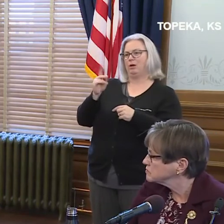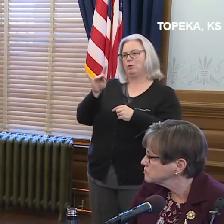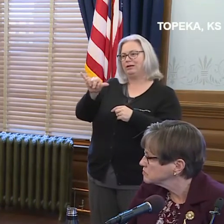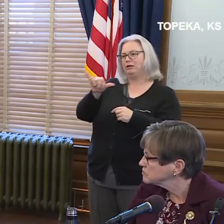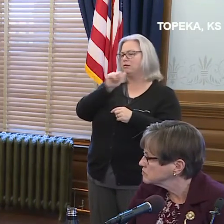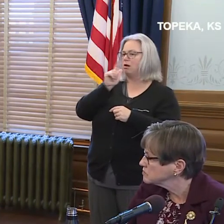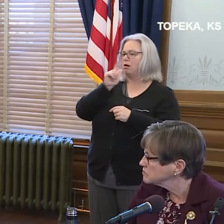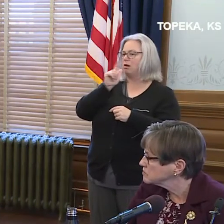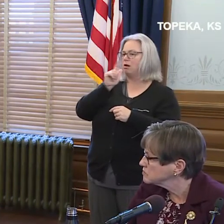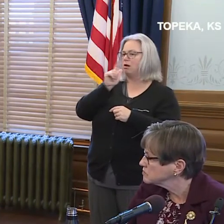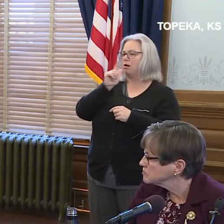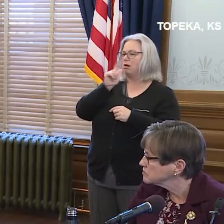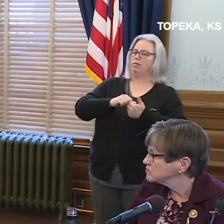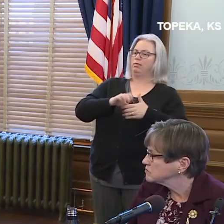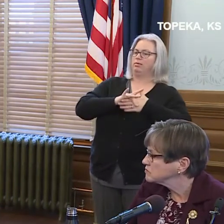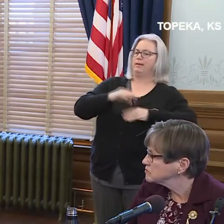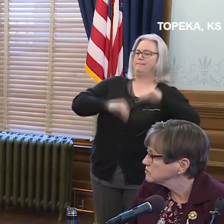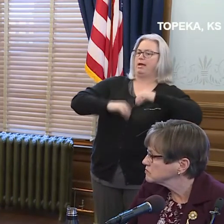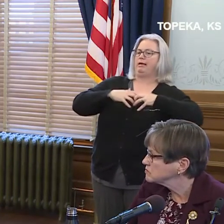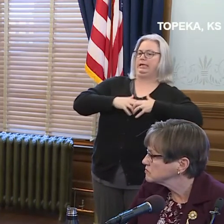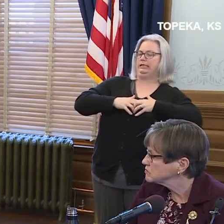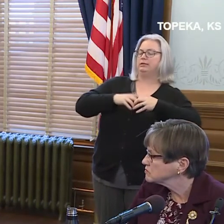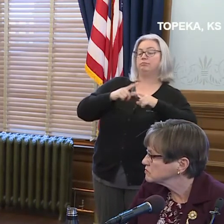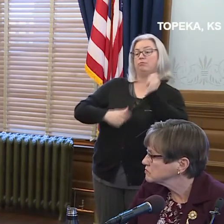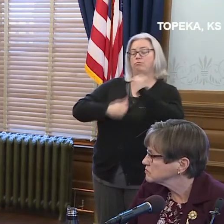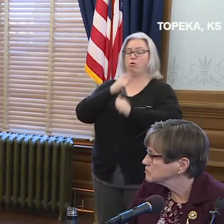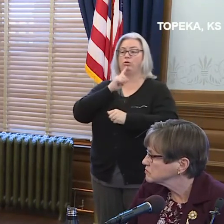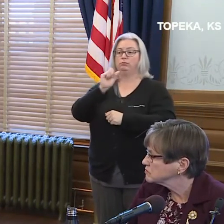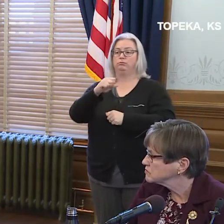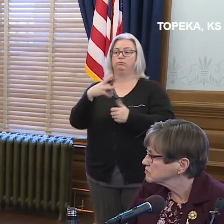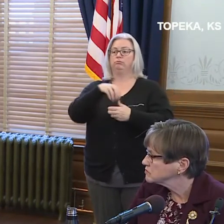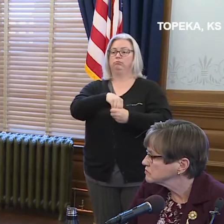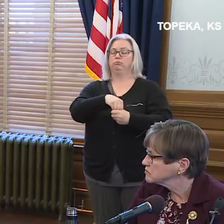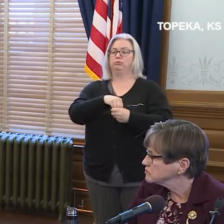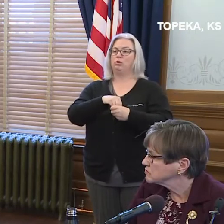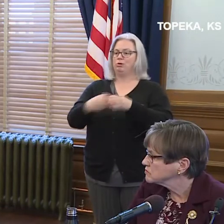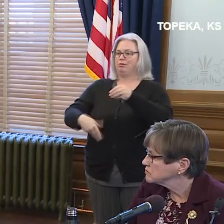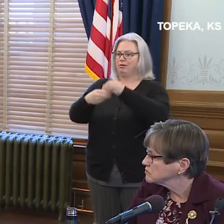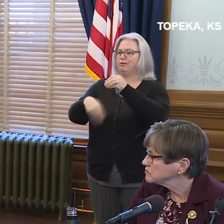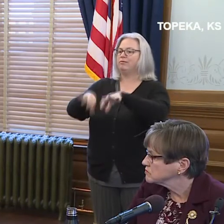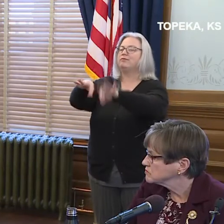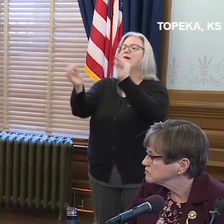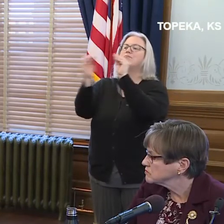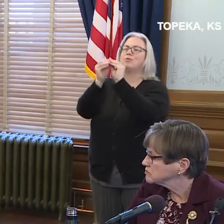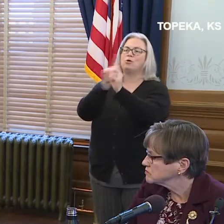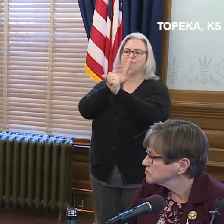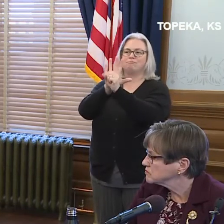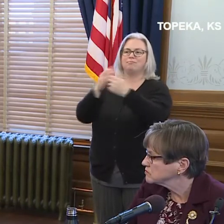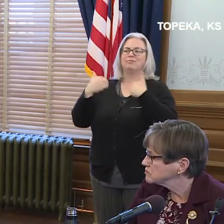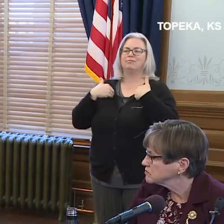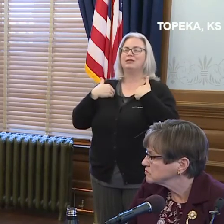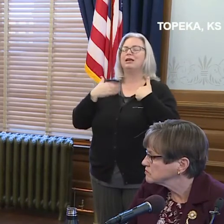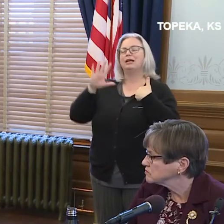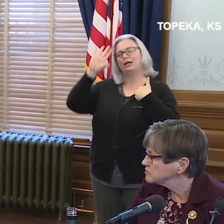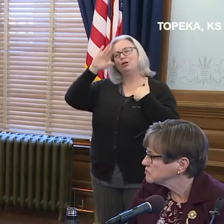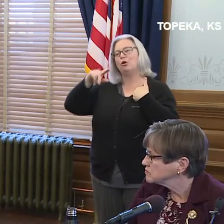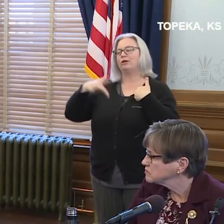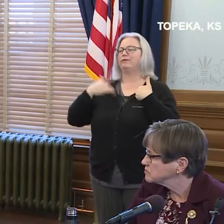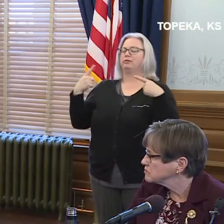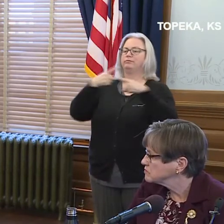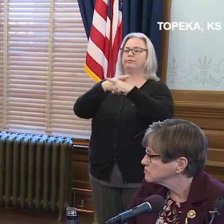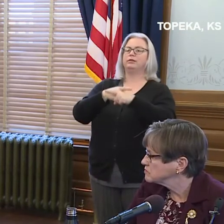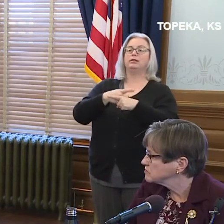associated with packing plants, but the majority of them are. And we'll continue to add on more and more cases. And it's a paradox, I recognize, that the better